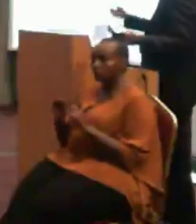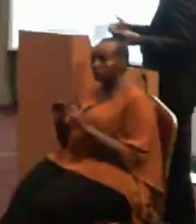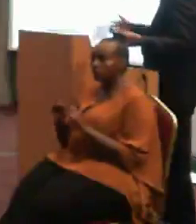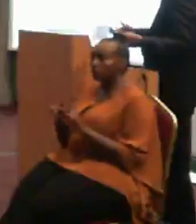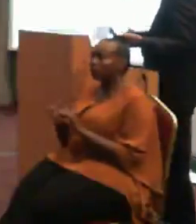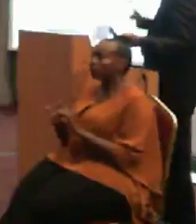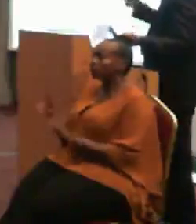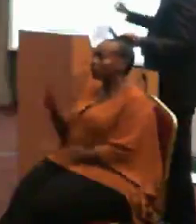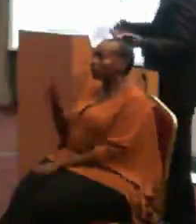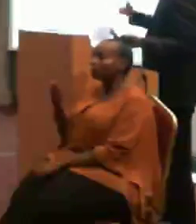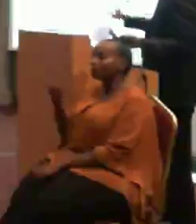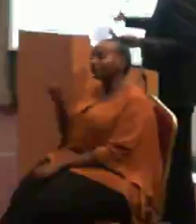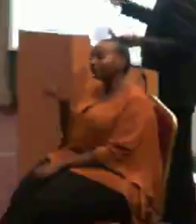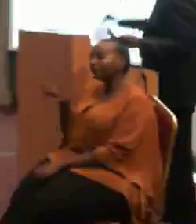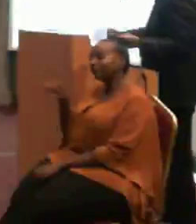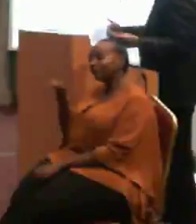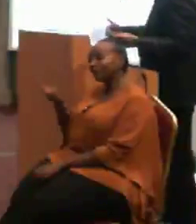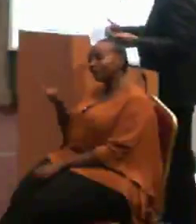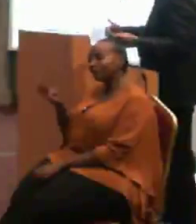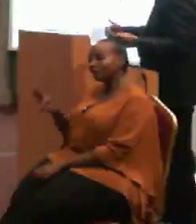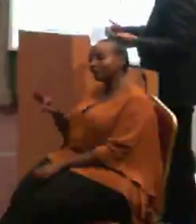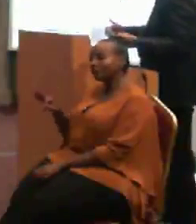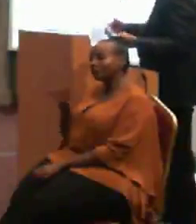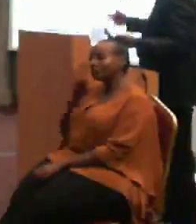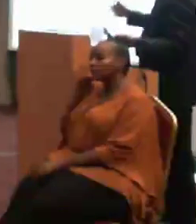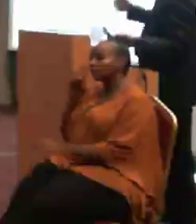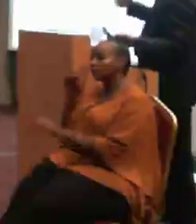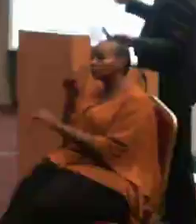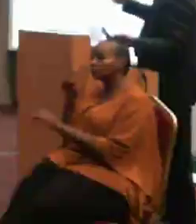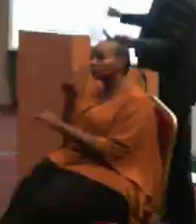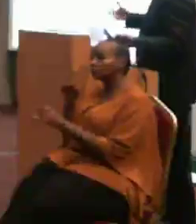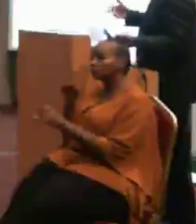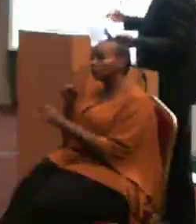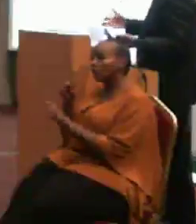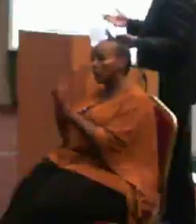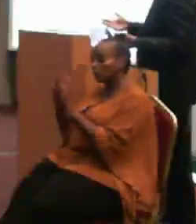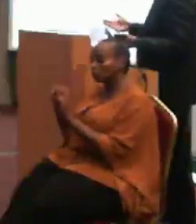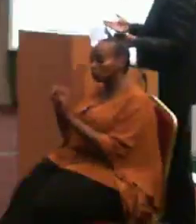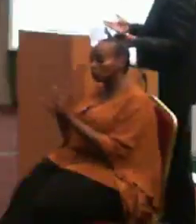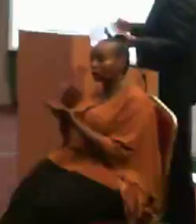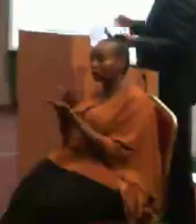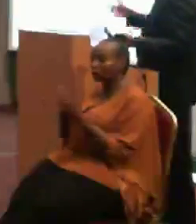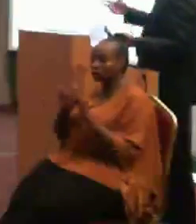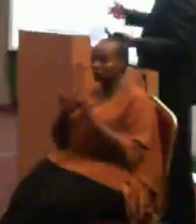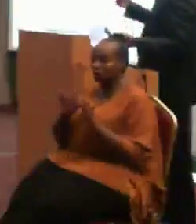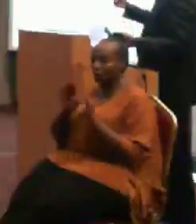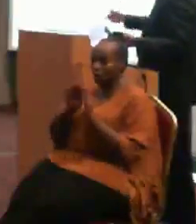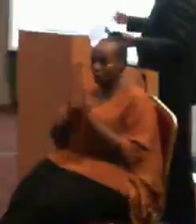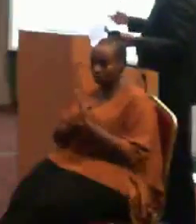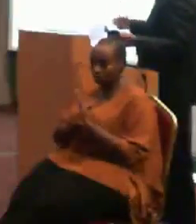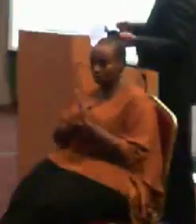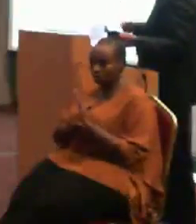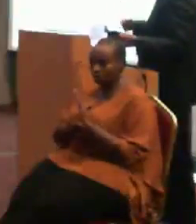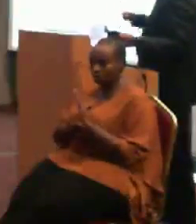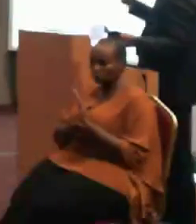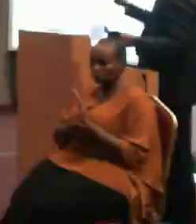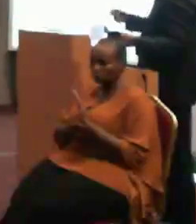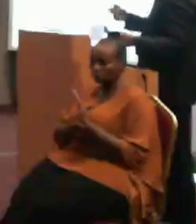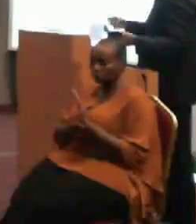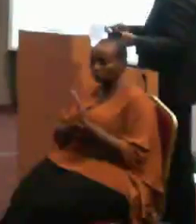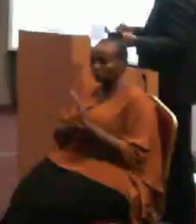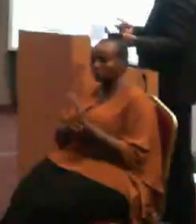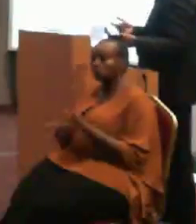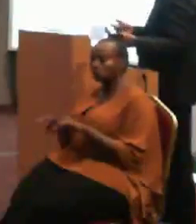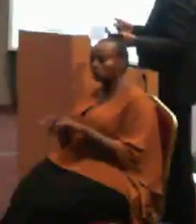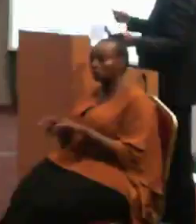enable Eskom to rely less on debt markets, and that inadvertently, or the positive